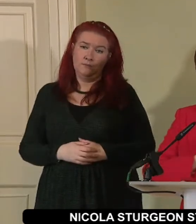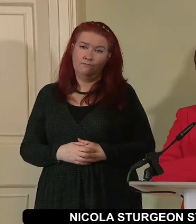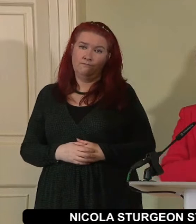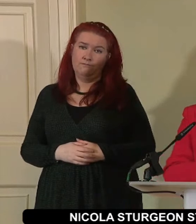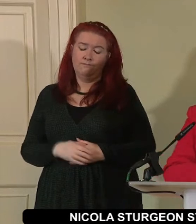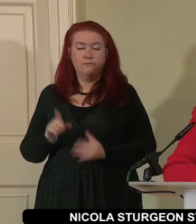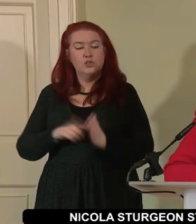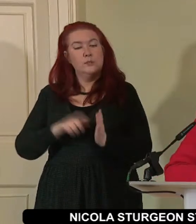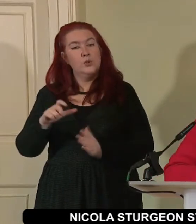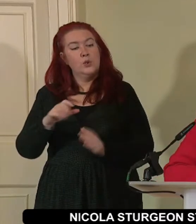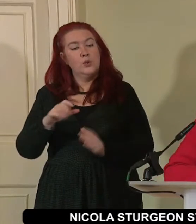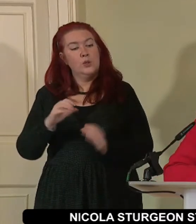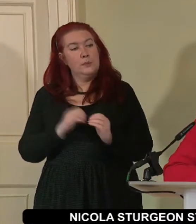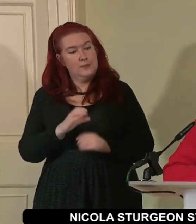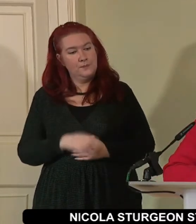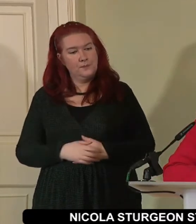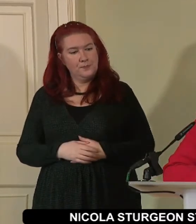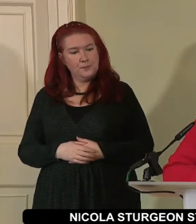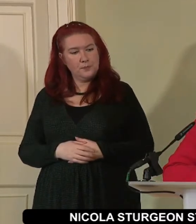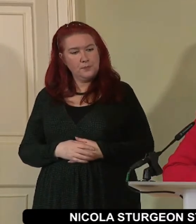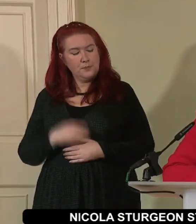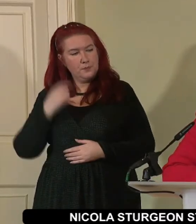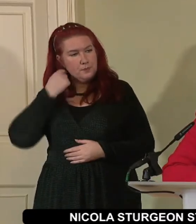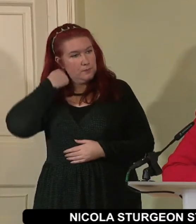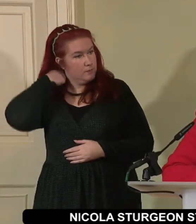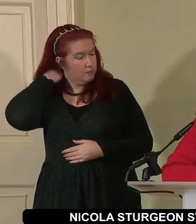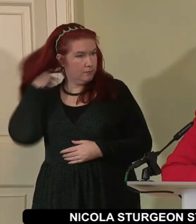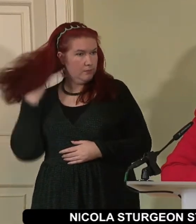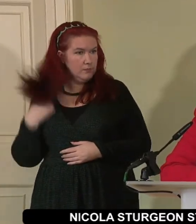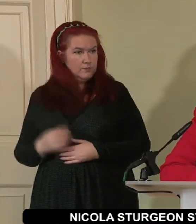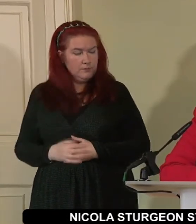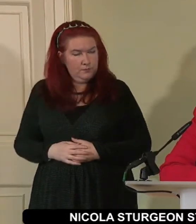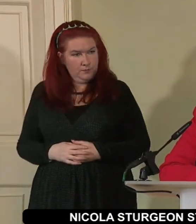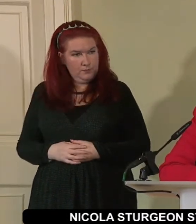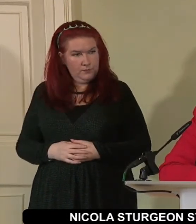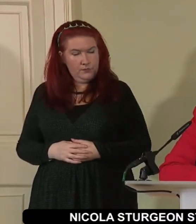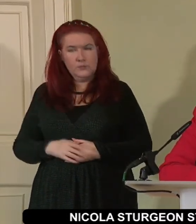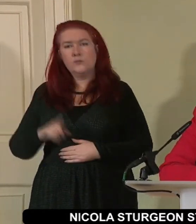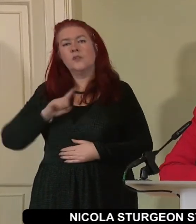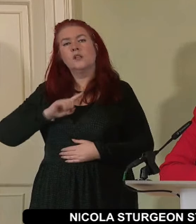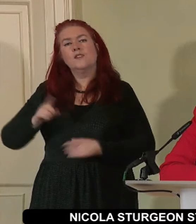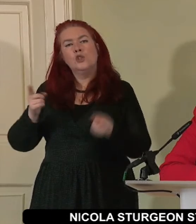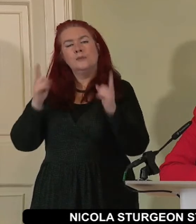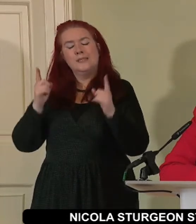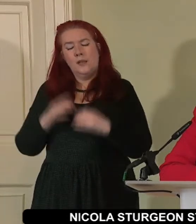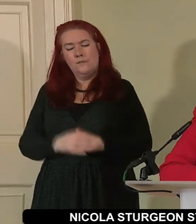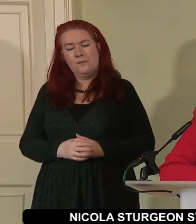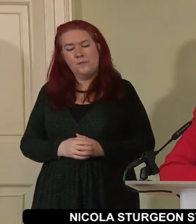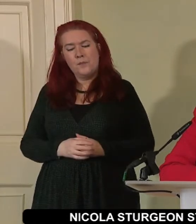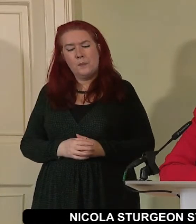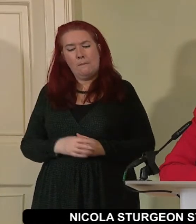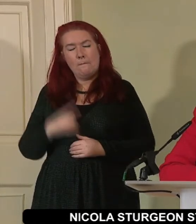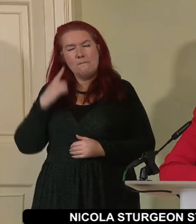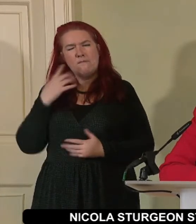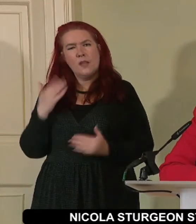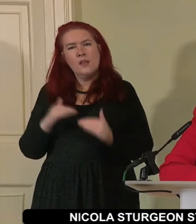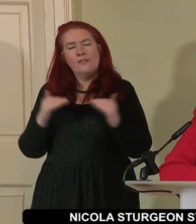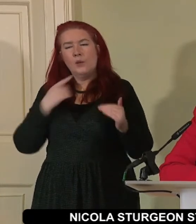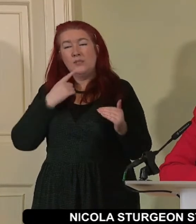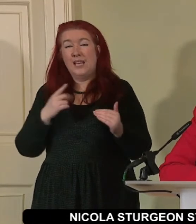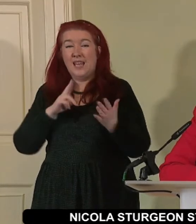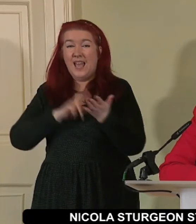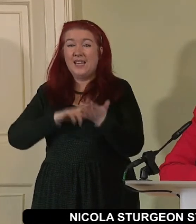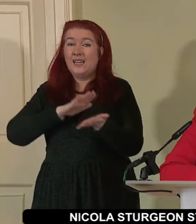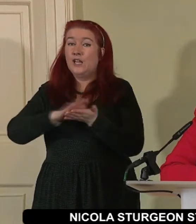Thank you. First Minister, I think it's fair to say that the NHS is in a